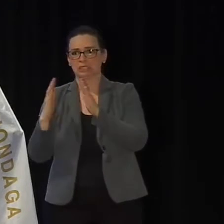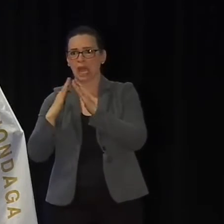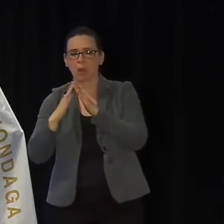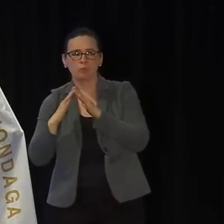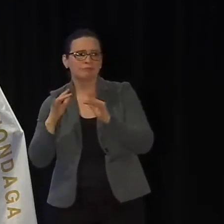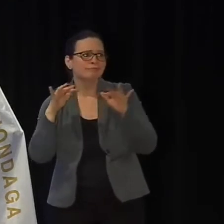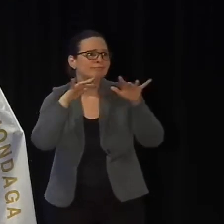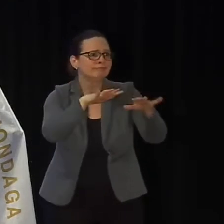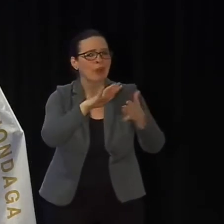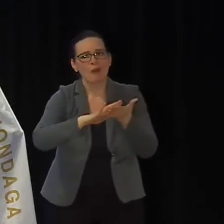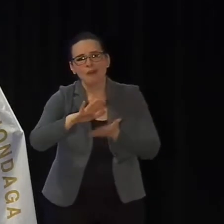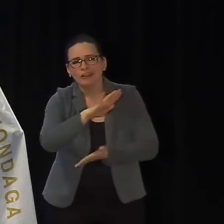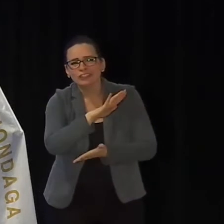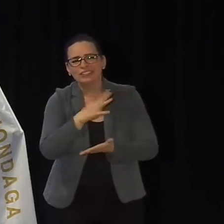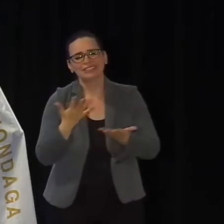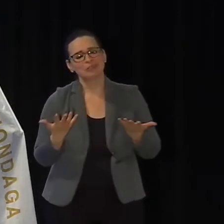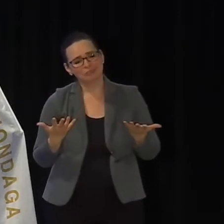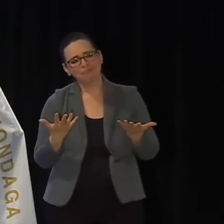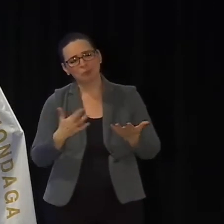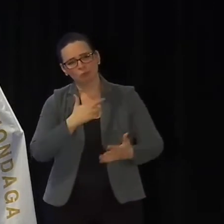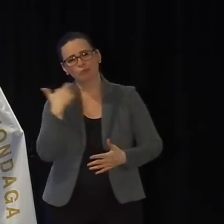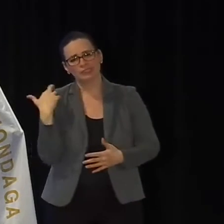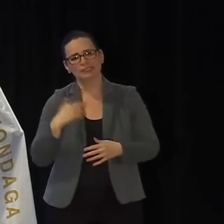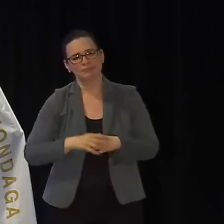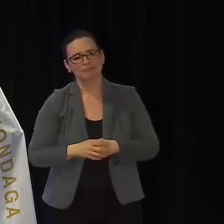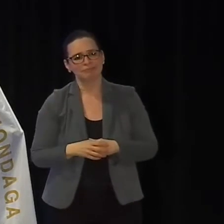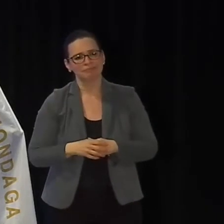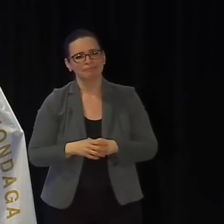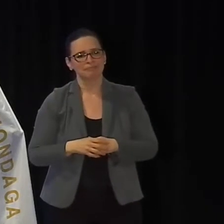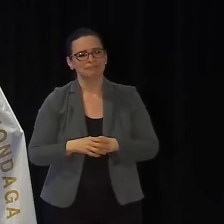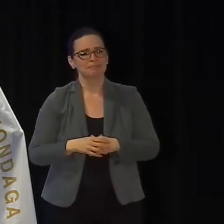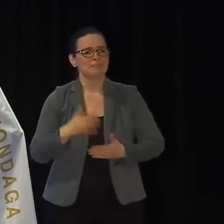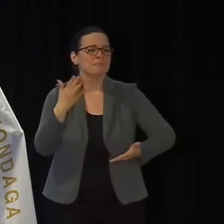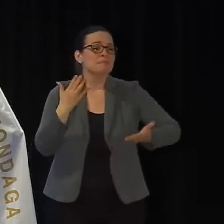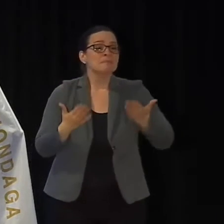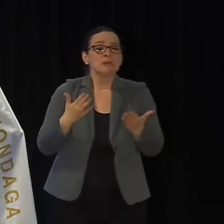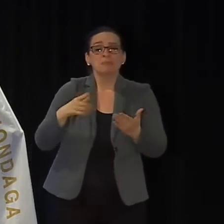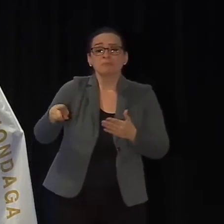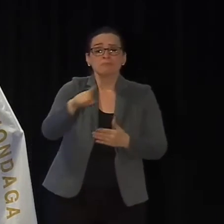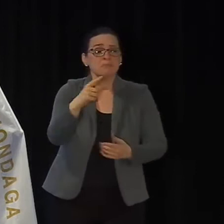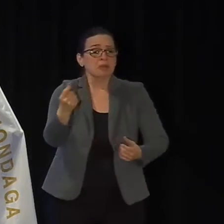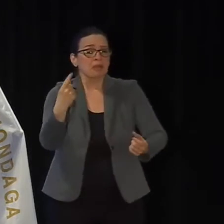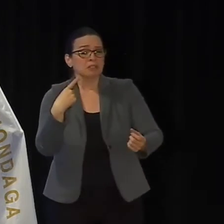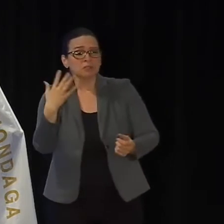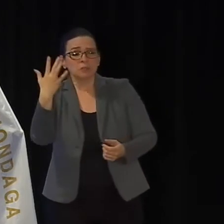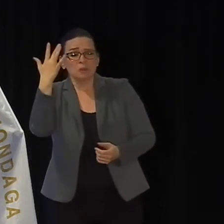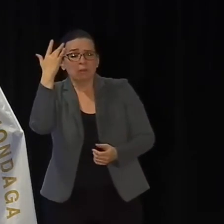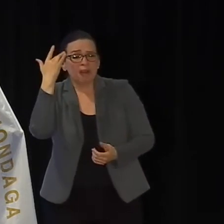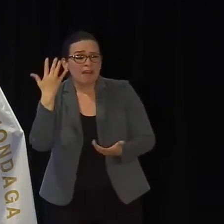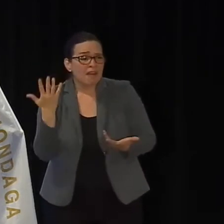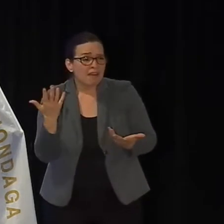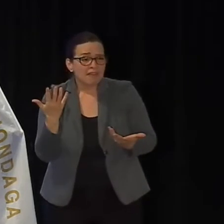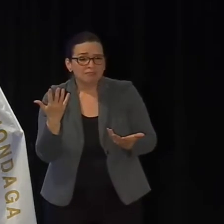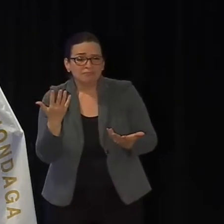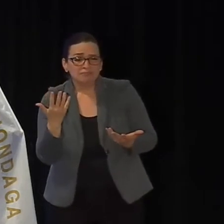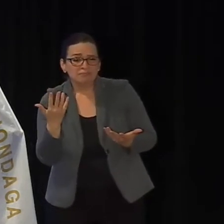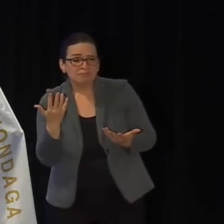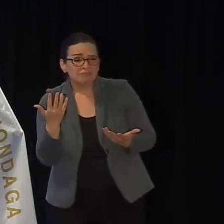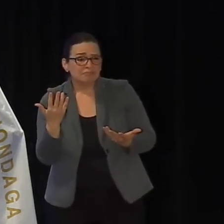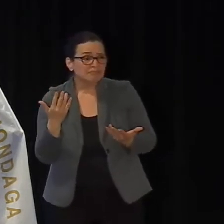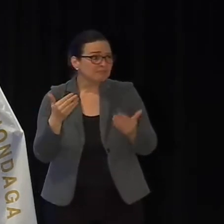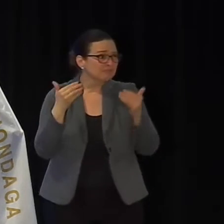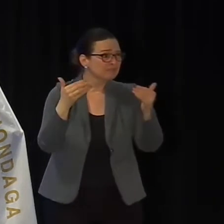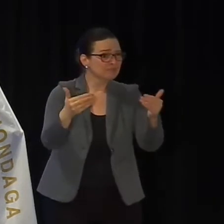do we still have them in school? We still have them in school because that's who we are. We're a community that is an eds and